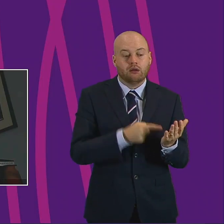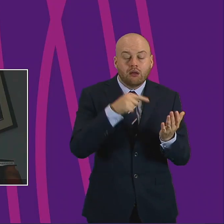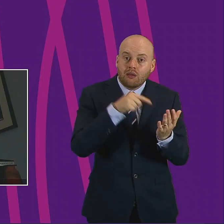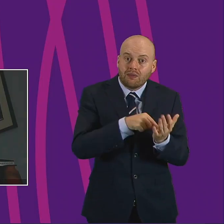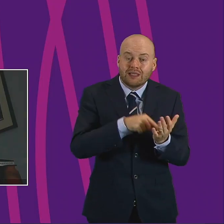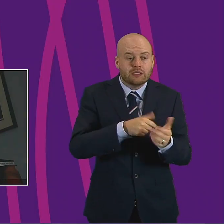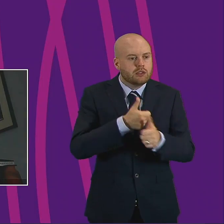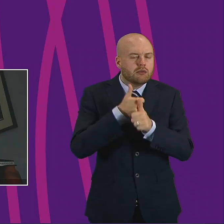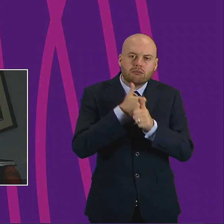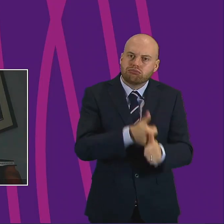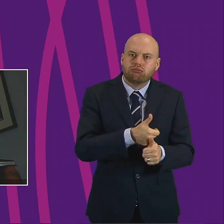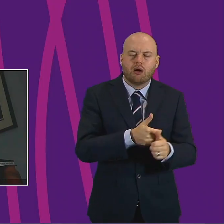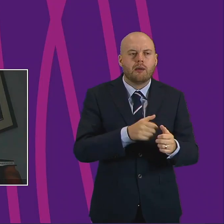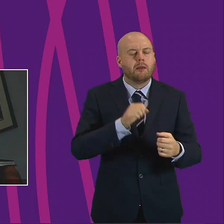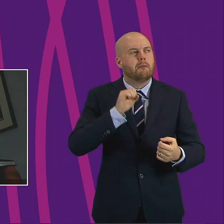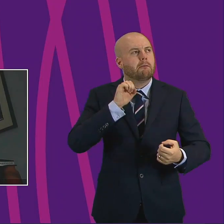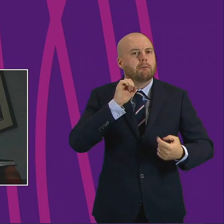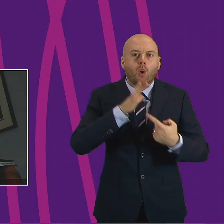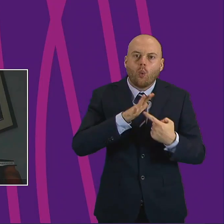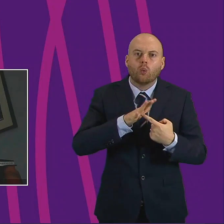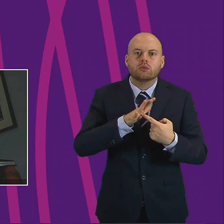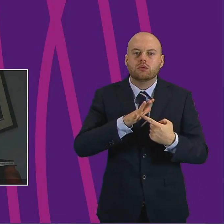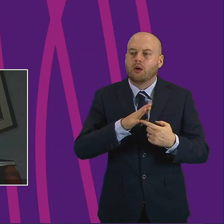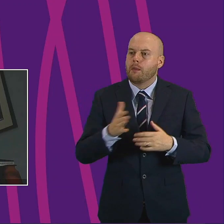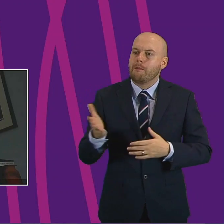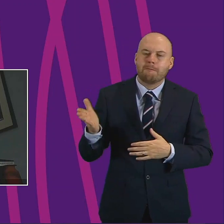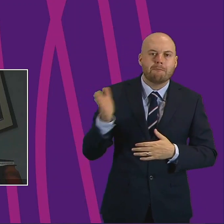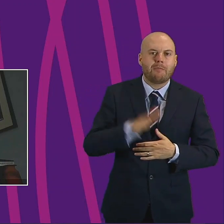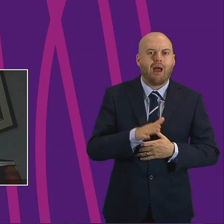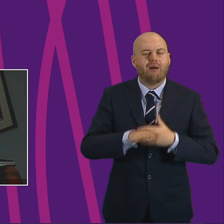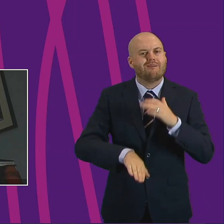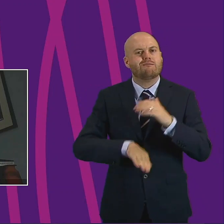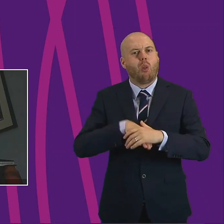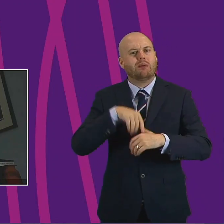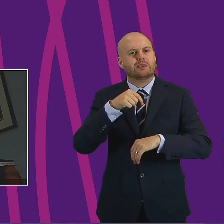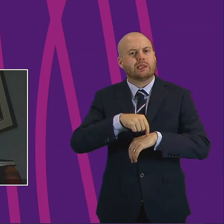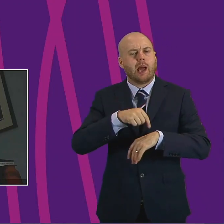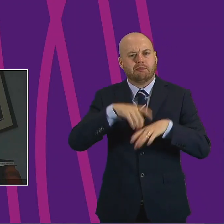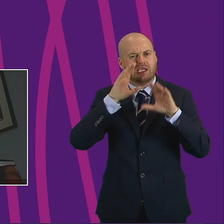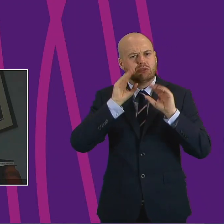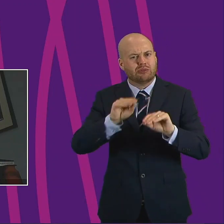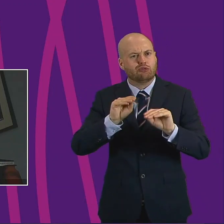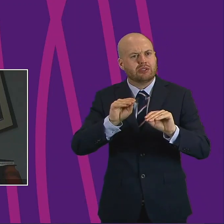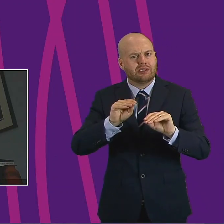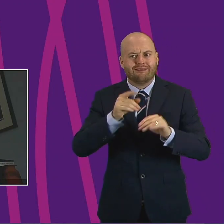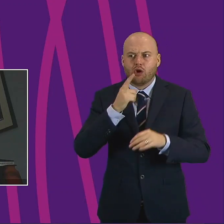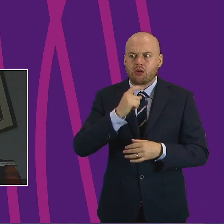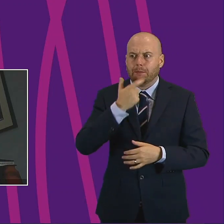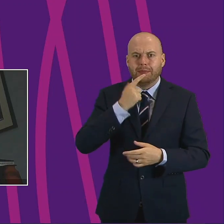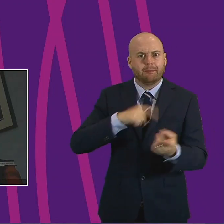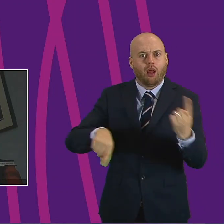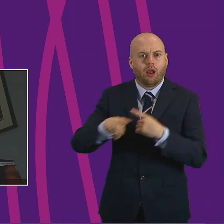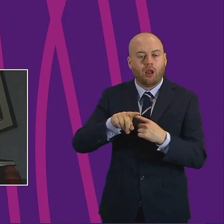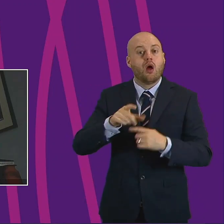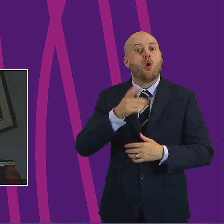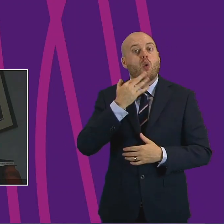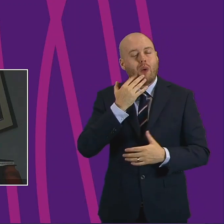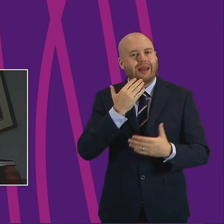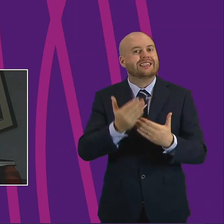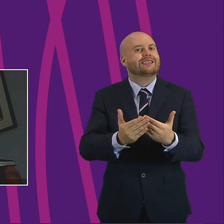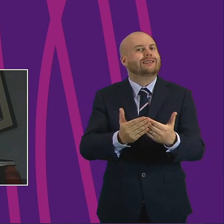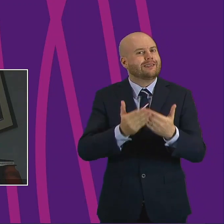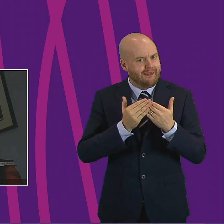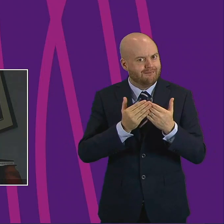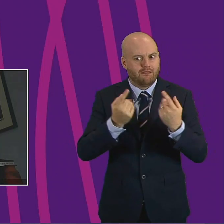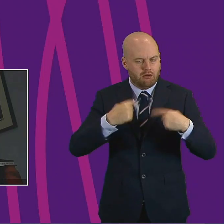the importance of restoring full-time education for young people at the earliest possible opportunity, that it is safe